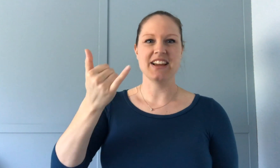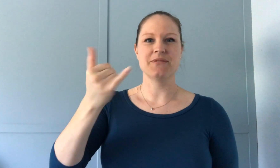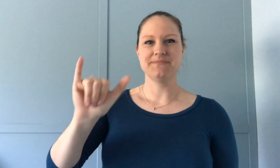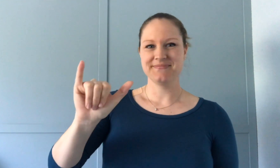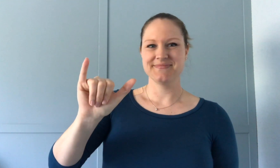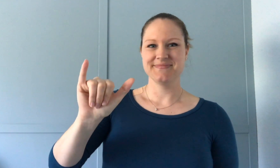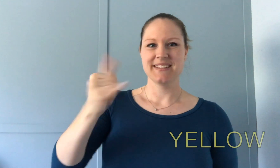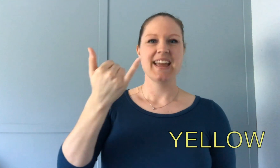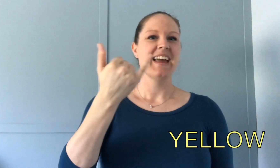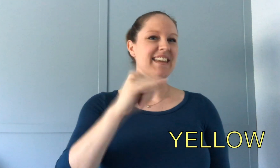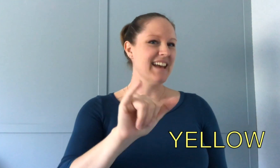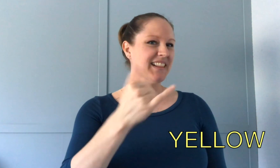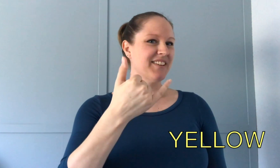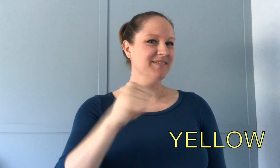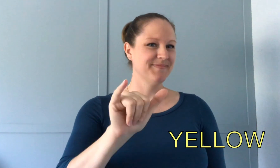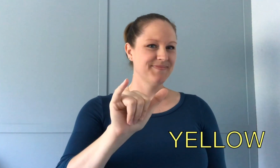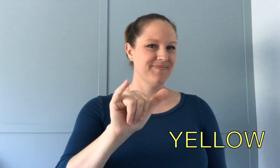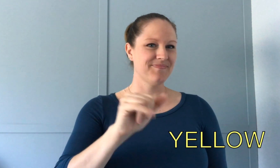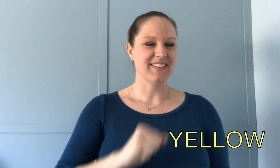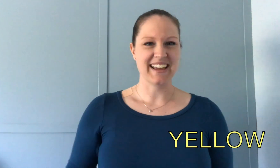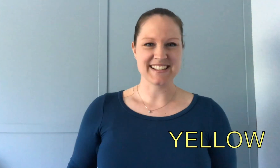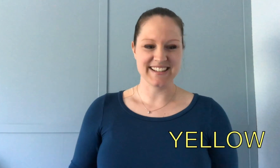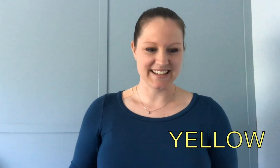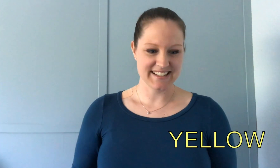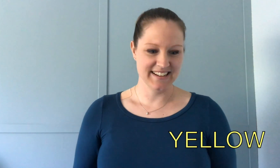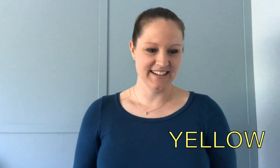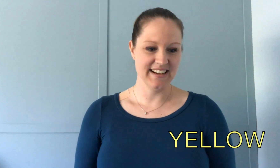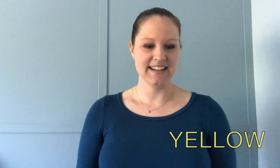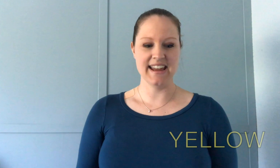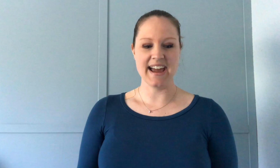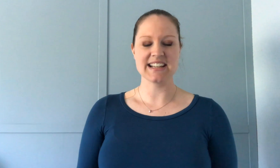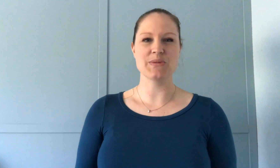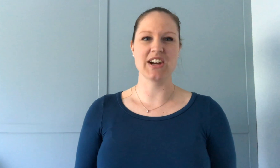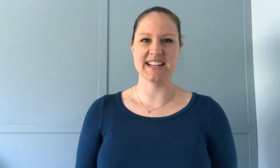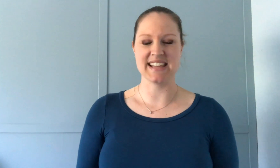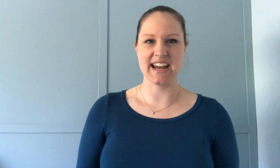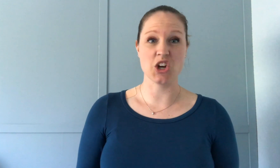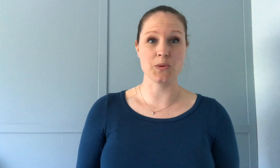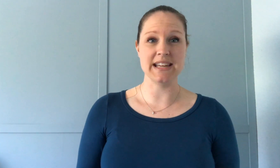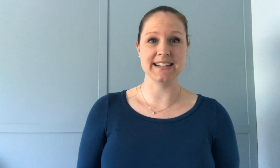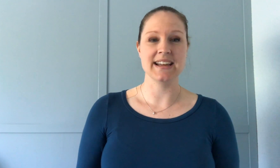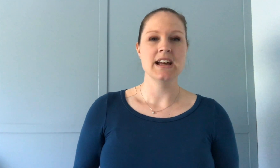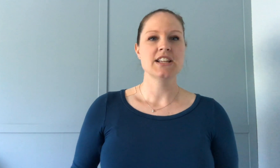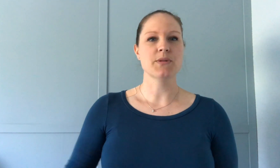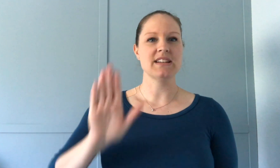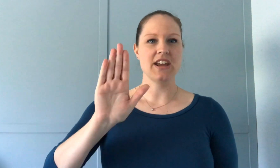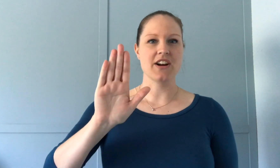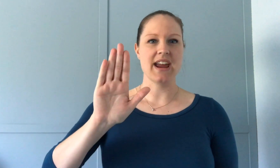yellow. Yellow. Excellent. Next, we're going to sign green. So we're going to take our hand,